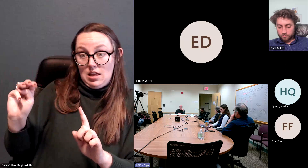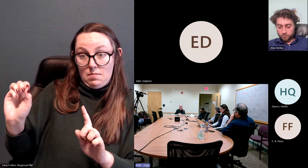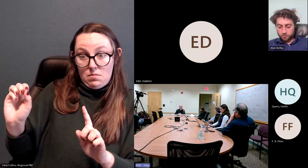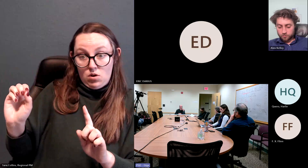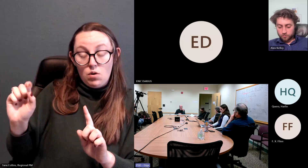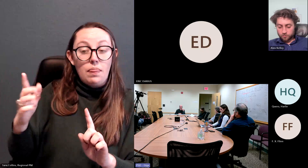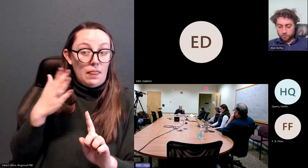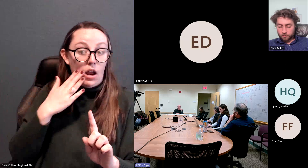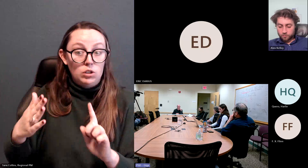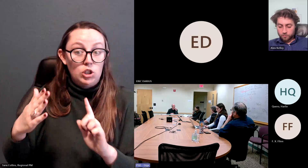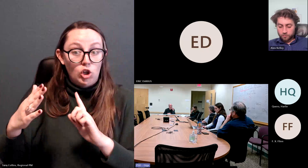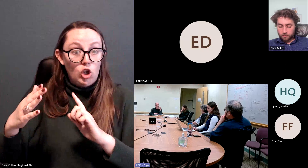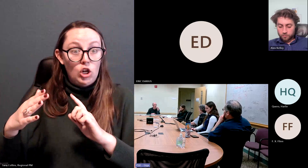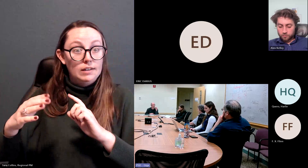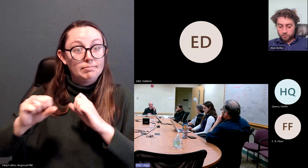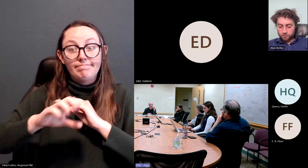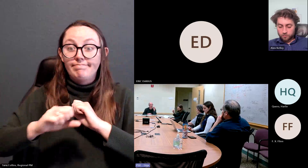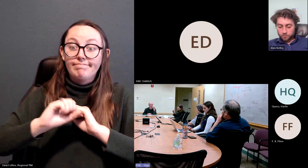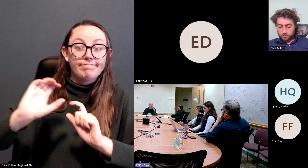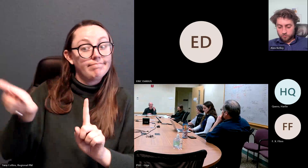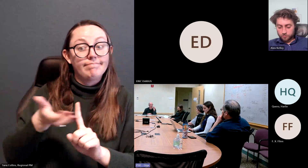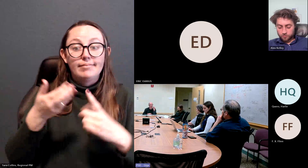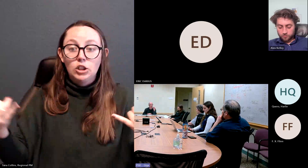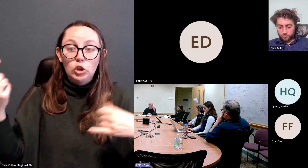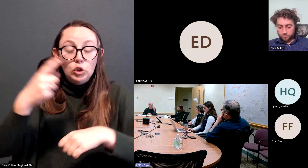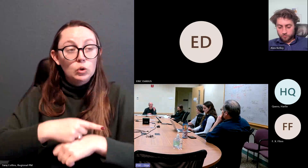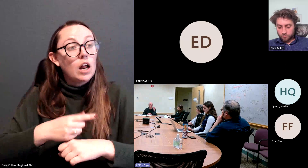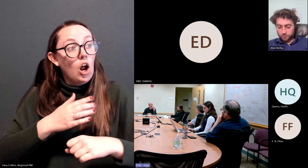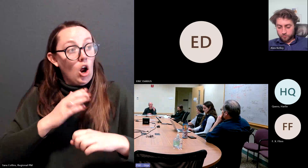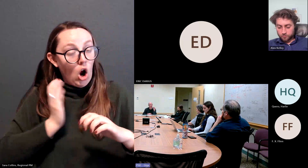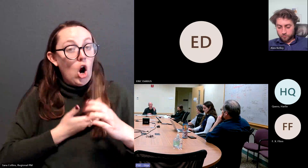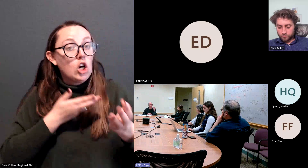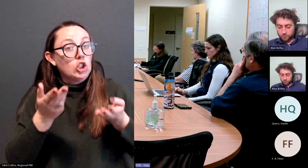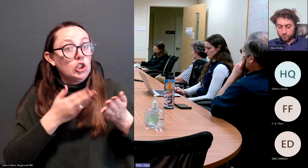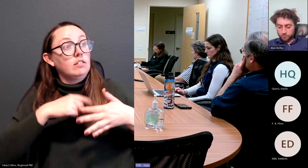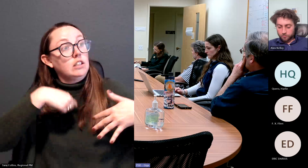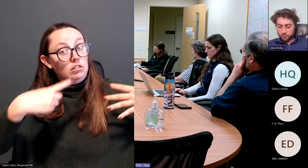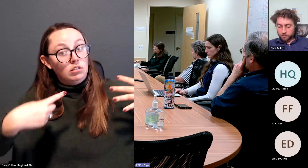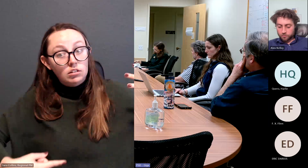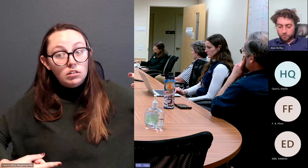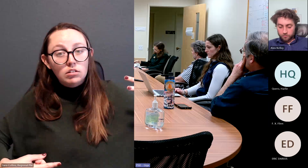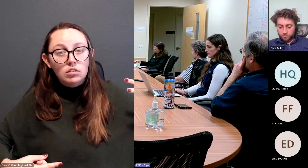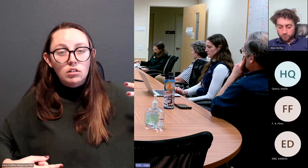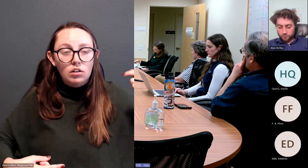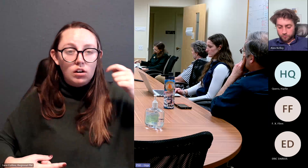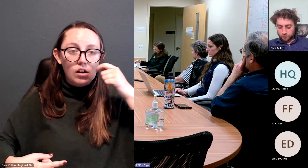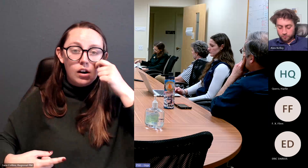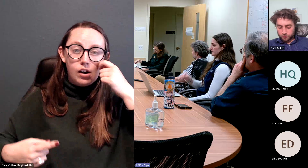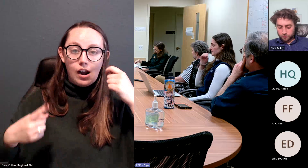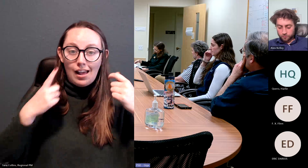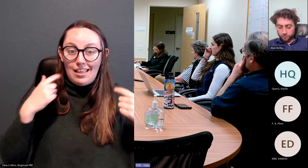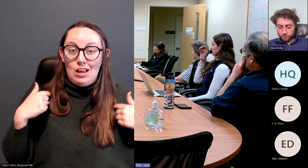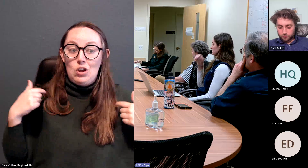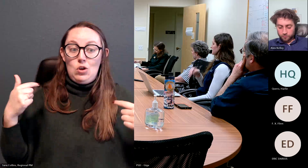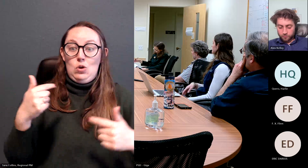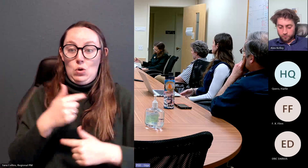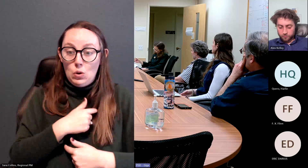what services they provide. I think we need to elaborate or consider at least that y'all in the plan should